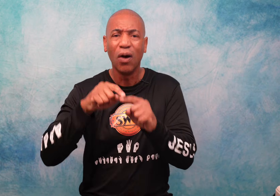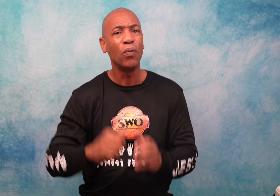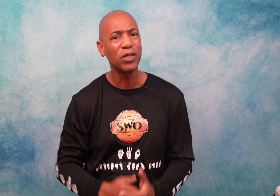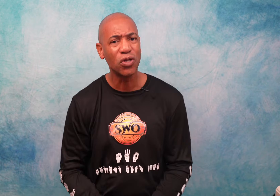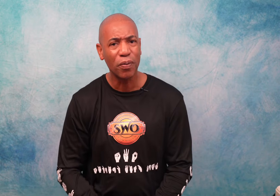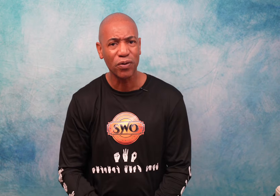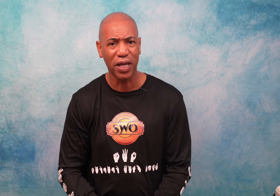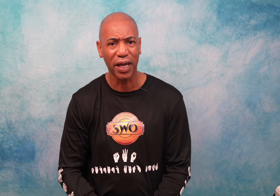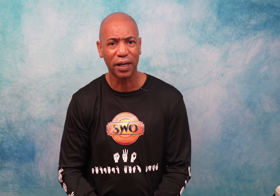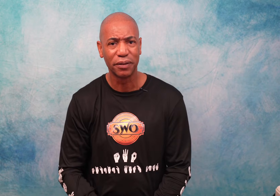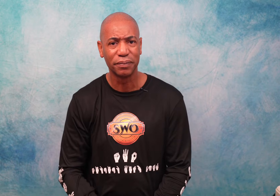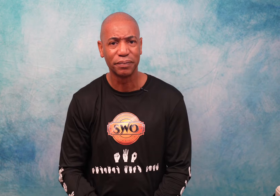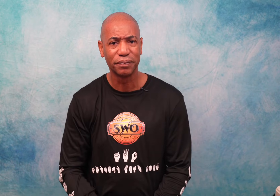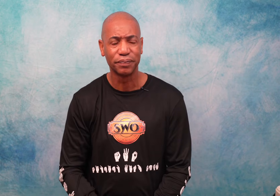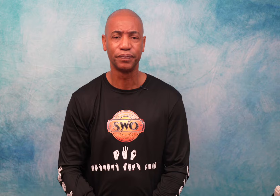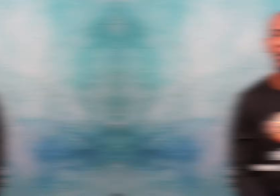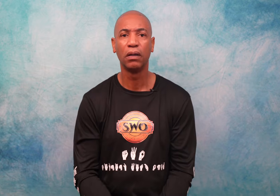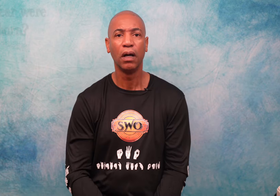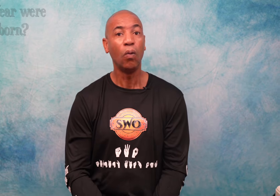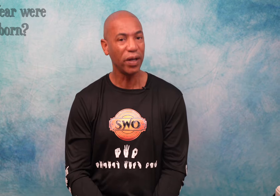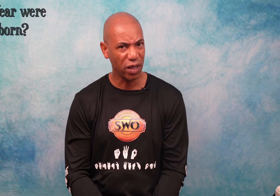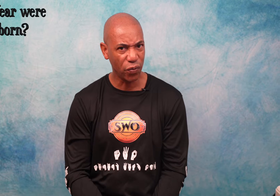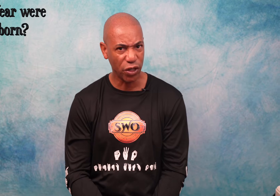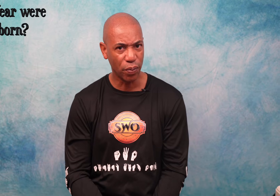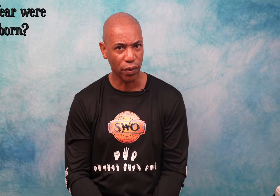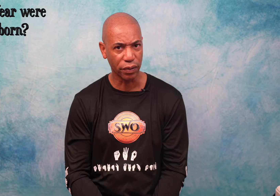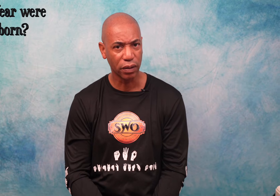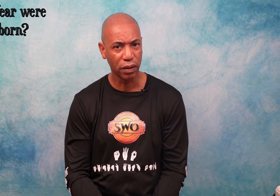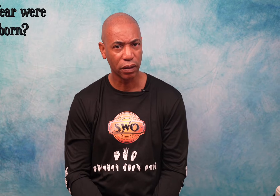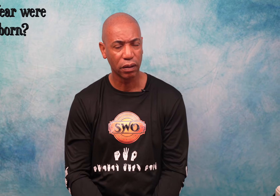When is your birthday? What year were you born?